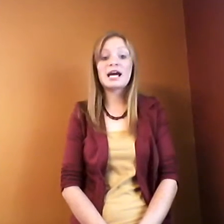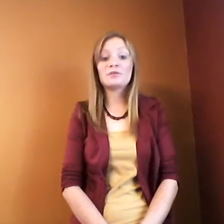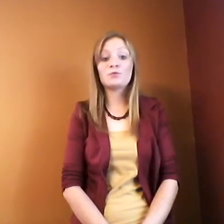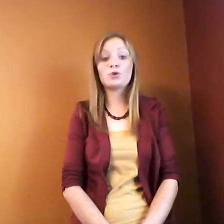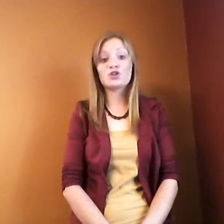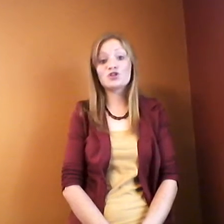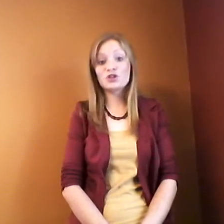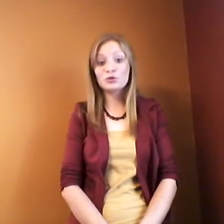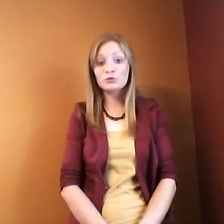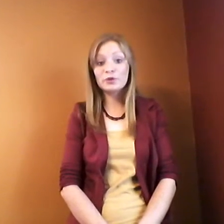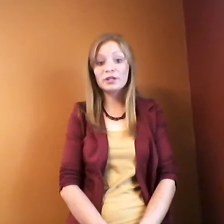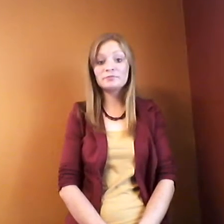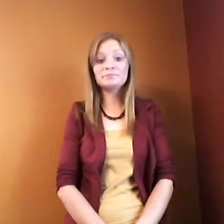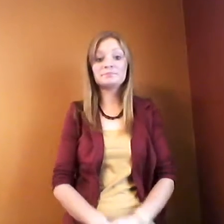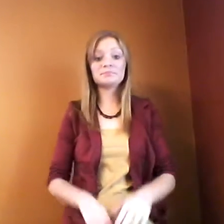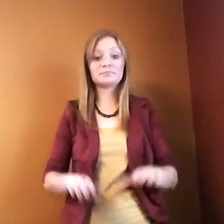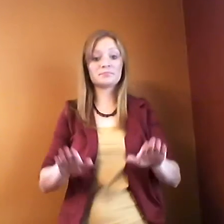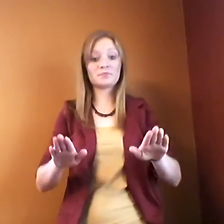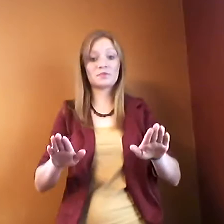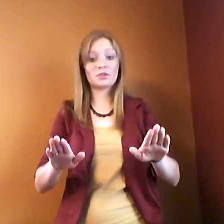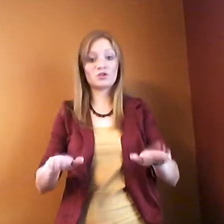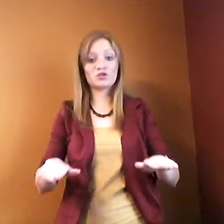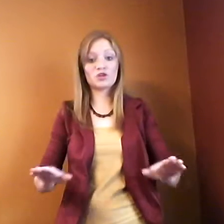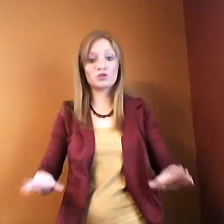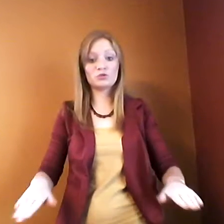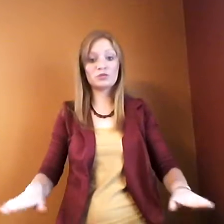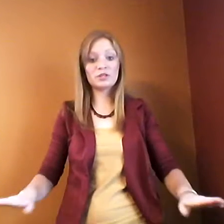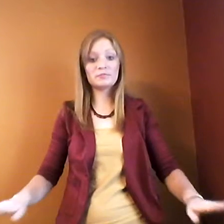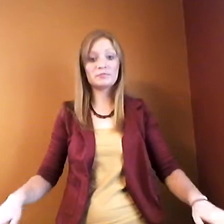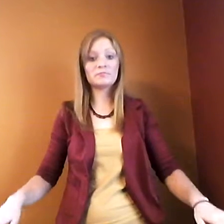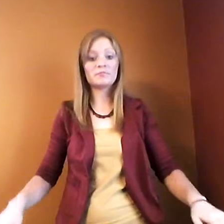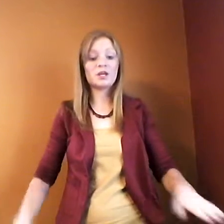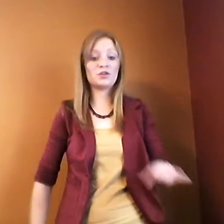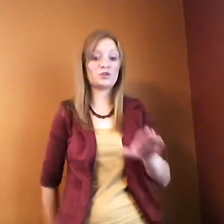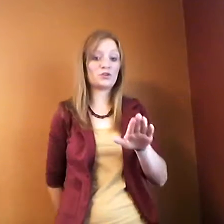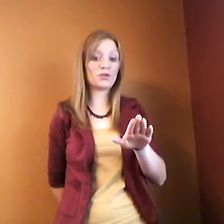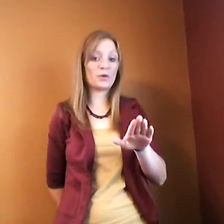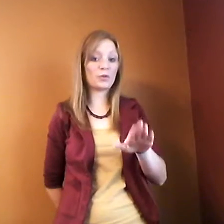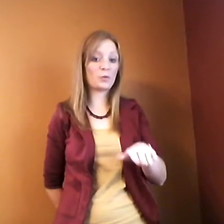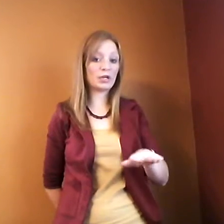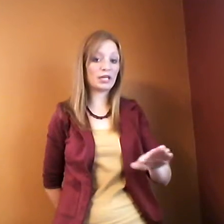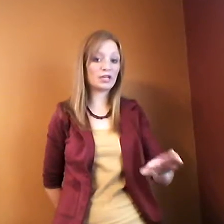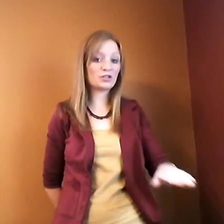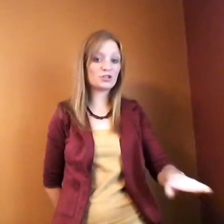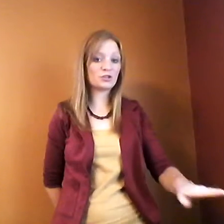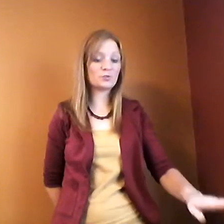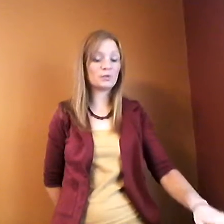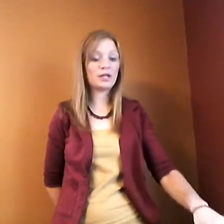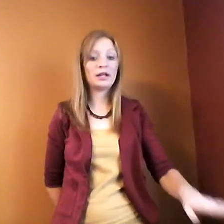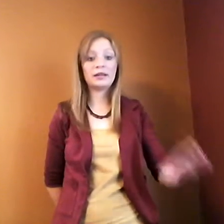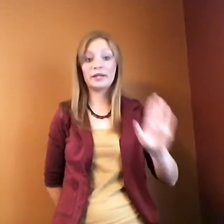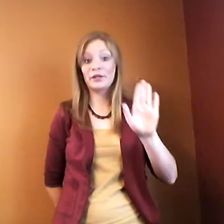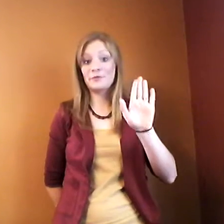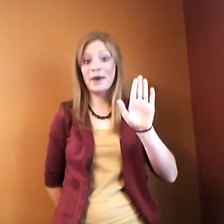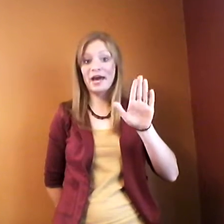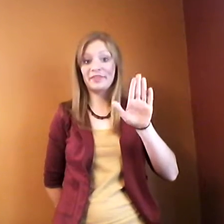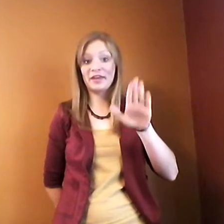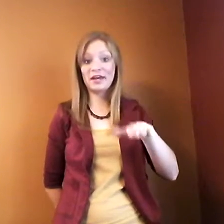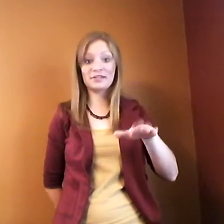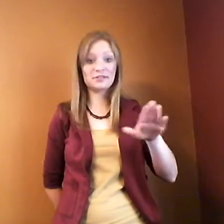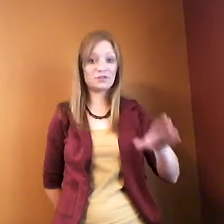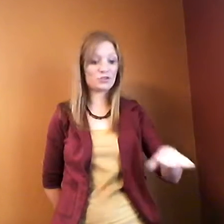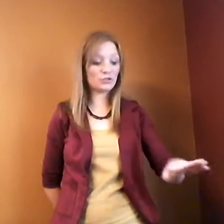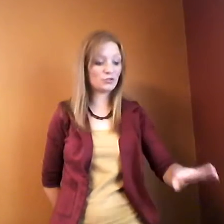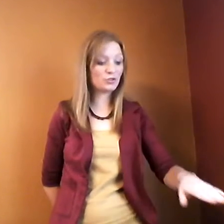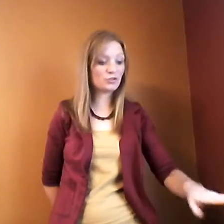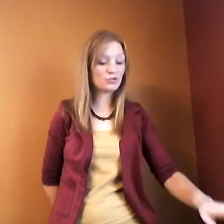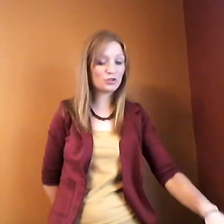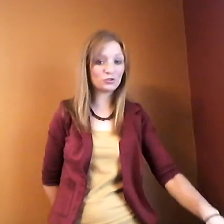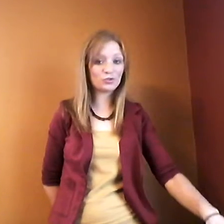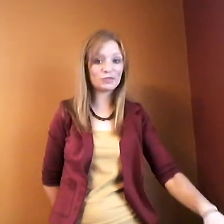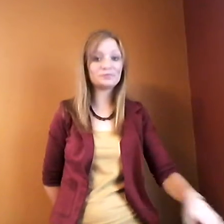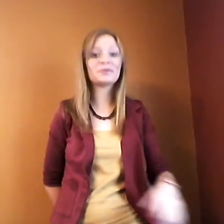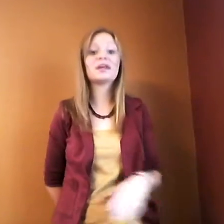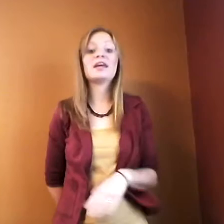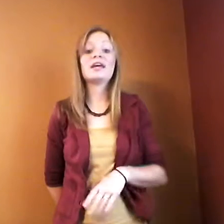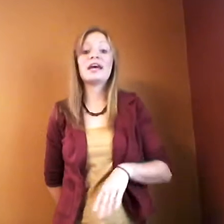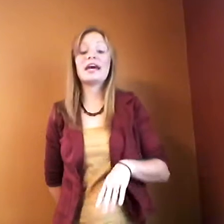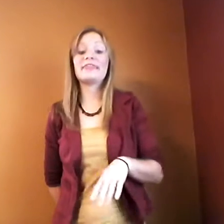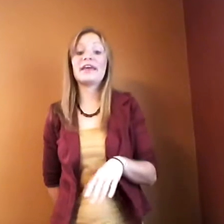for children, children, and you can do that with one hand too, like you're patting the heads of the children, children. And then the